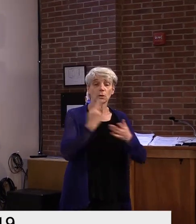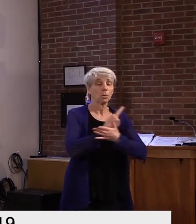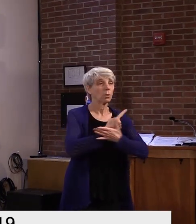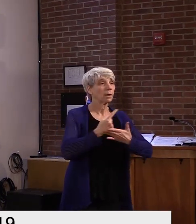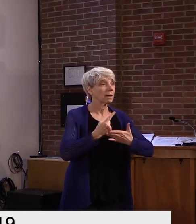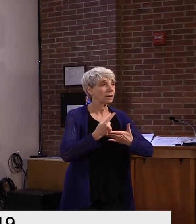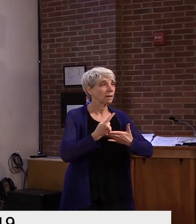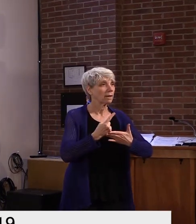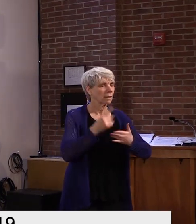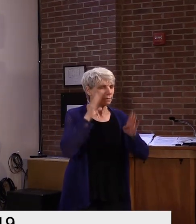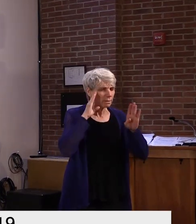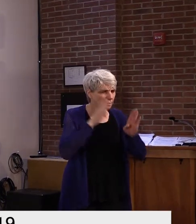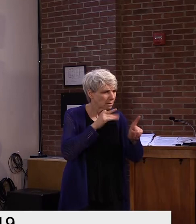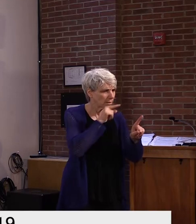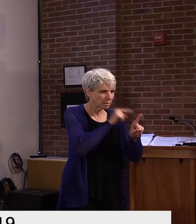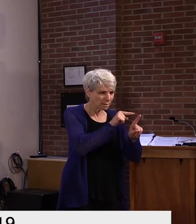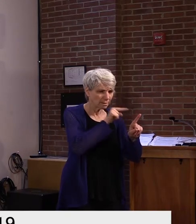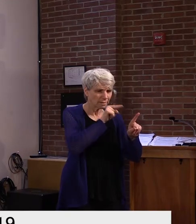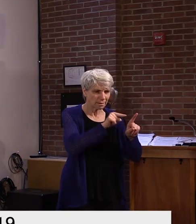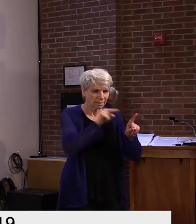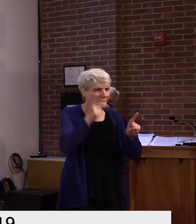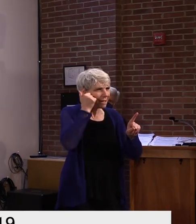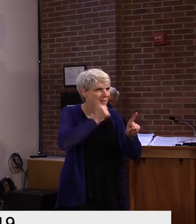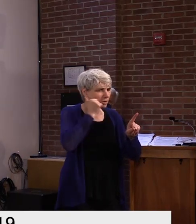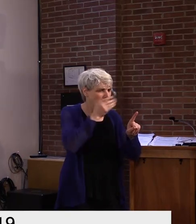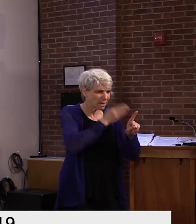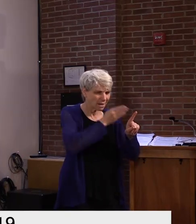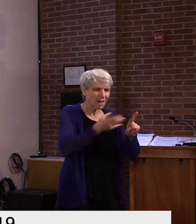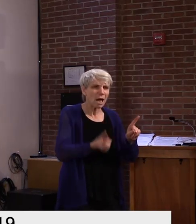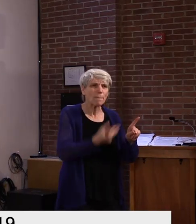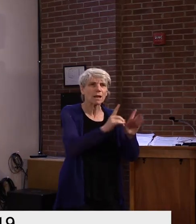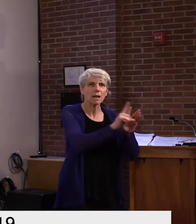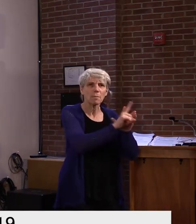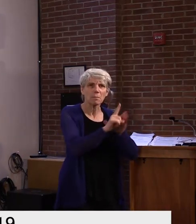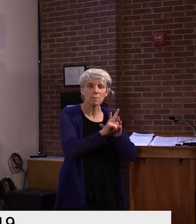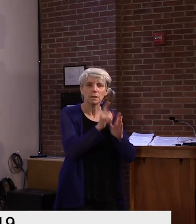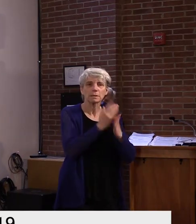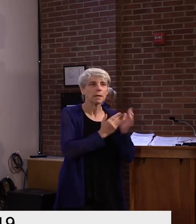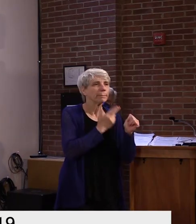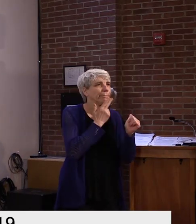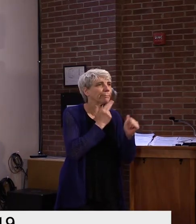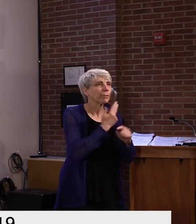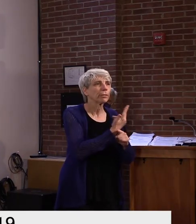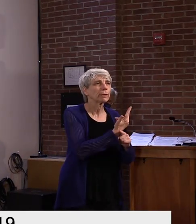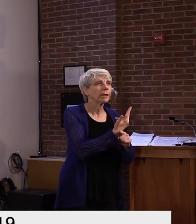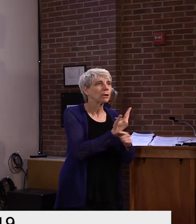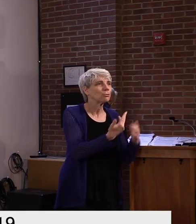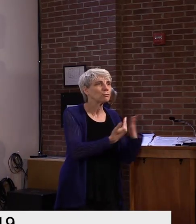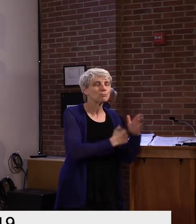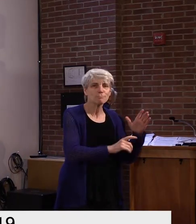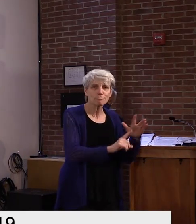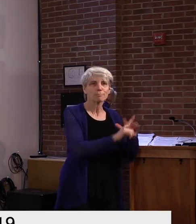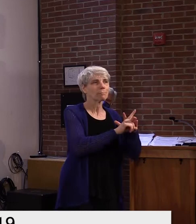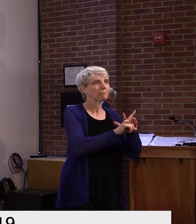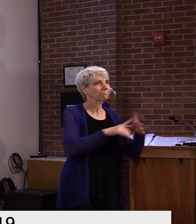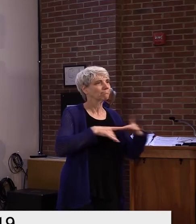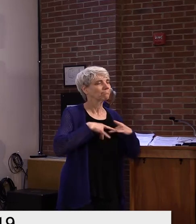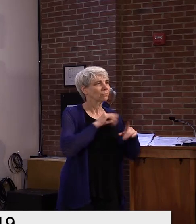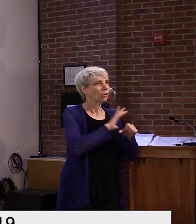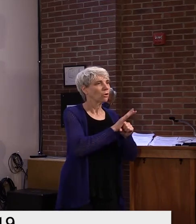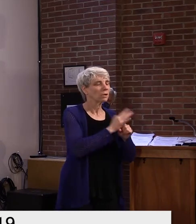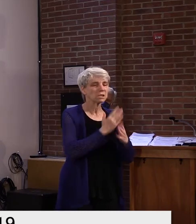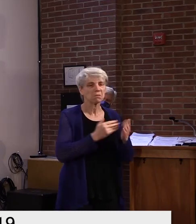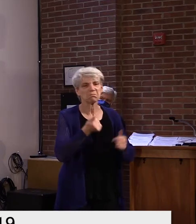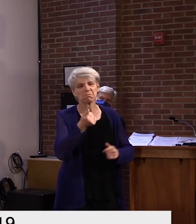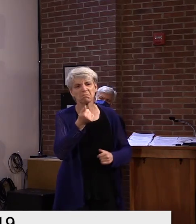different in terms of numbers. It can be as low as 3, can be as high as in the low teens. That, for now, is exactly what